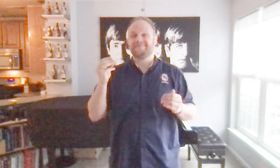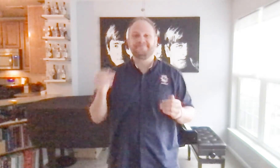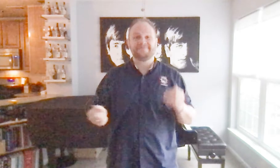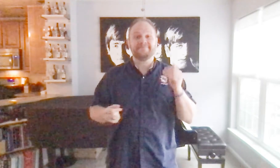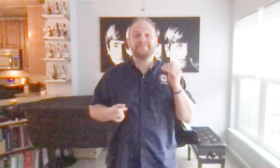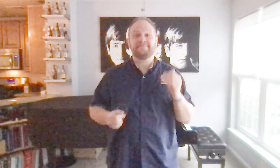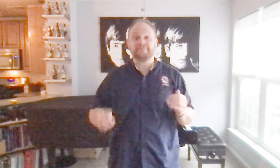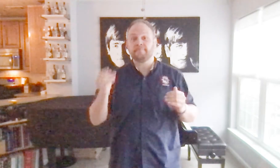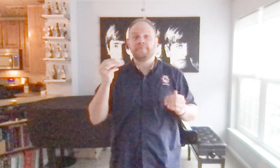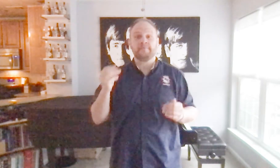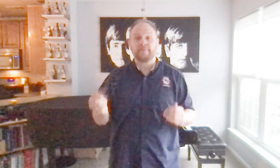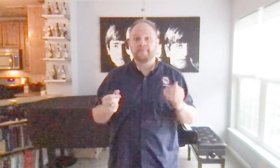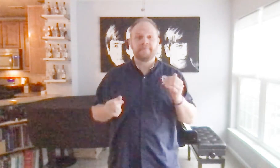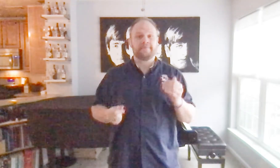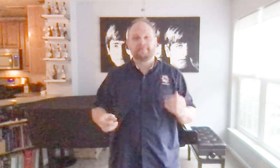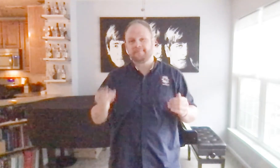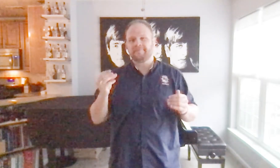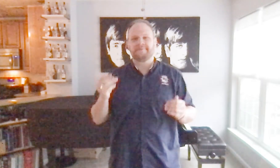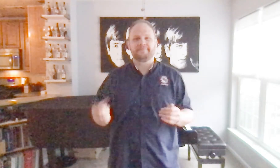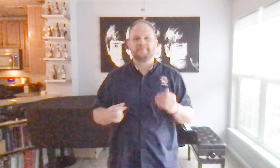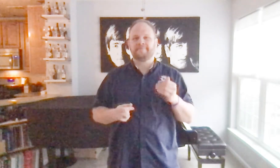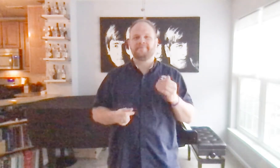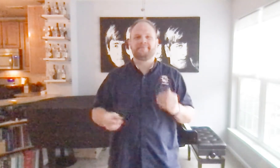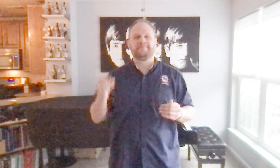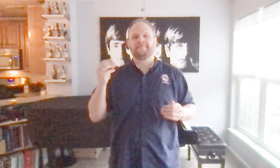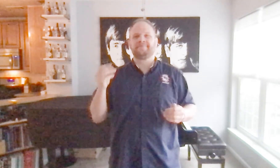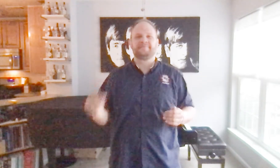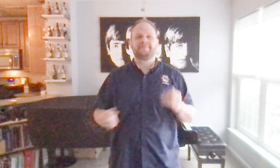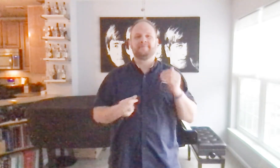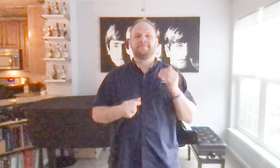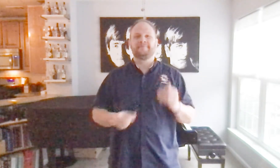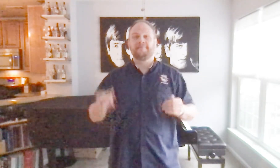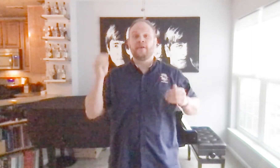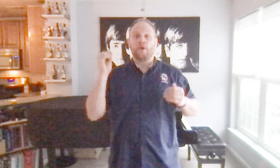friends. I'm gonna try with a little help from my friends.